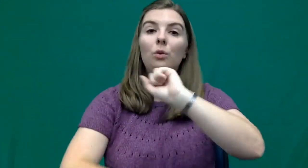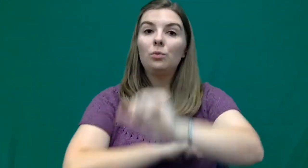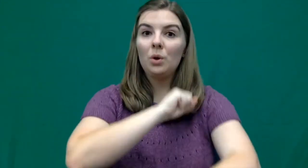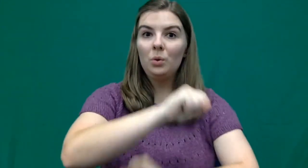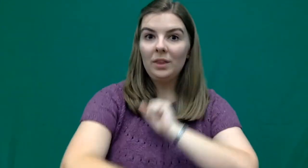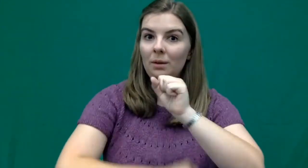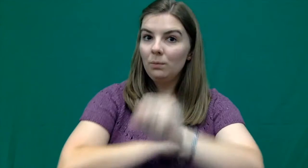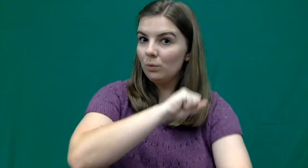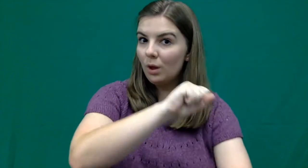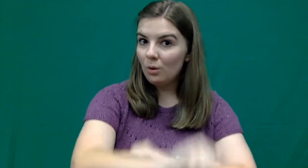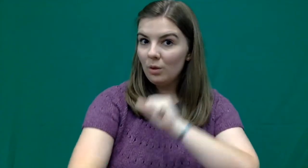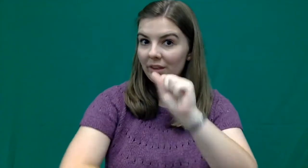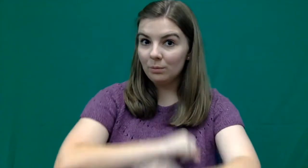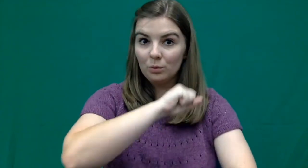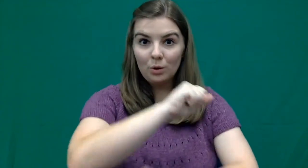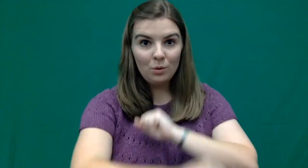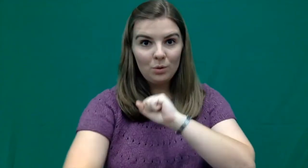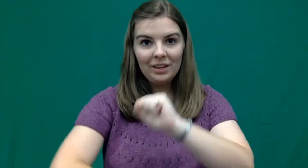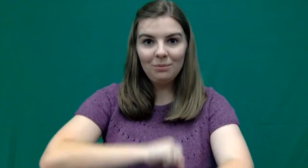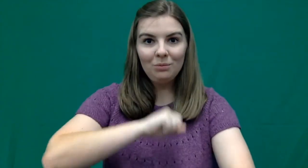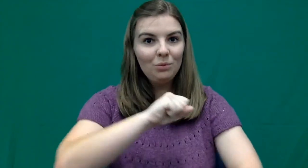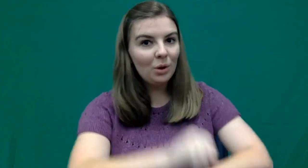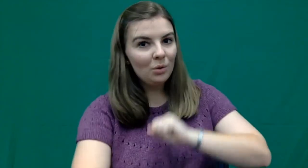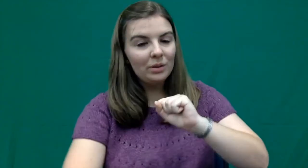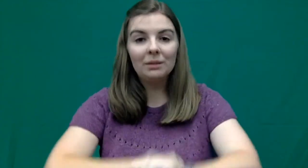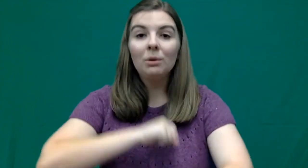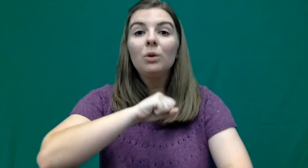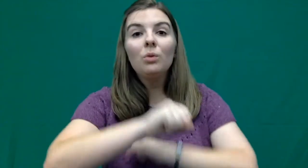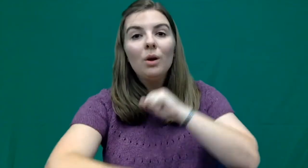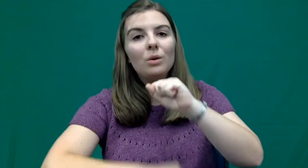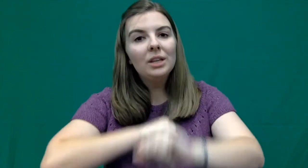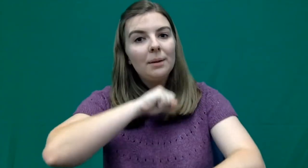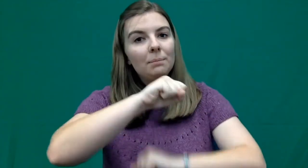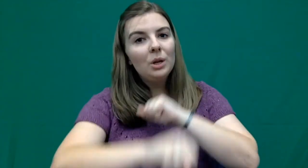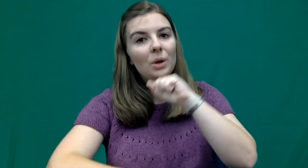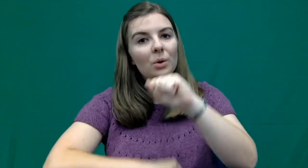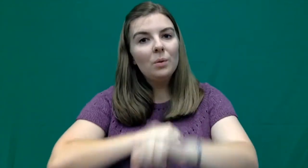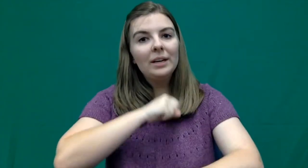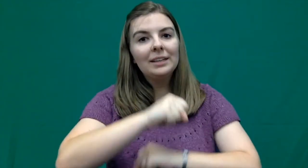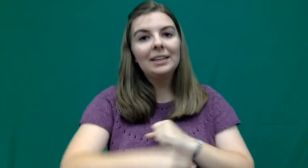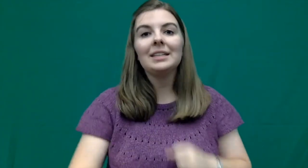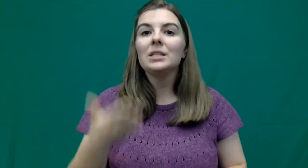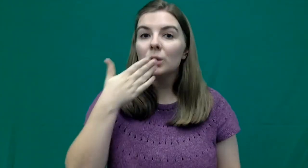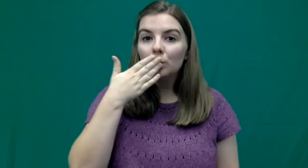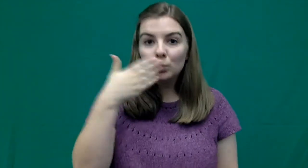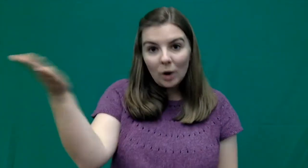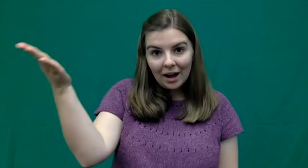Roll them, roll them, roll them, roll them. Roll them, blow a kiss. Mwah.